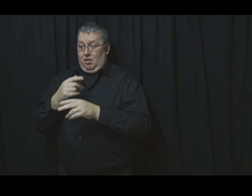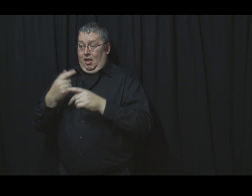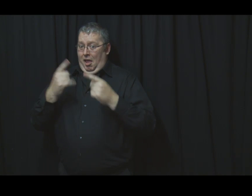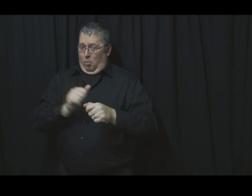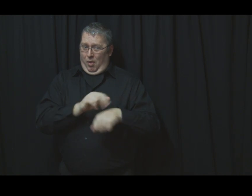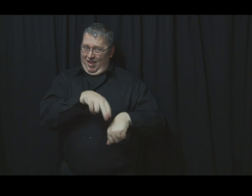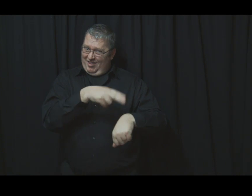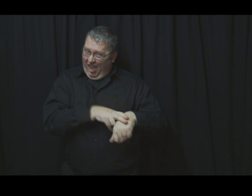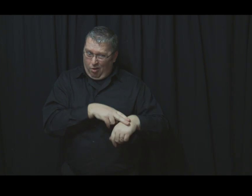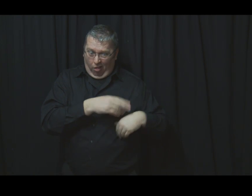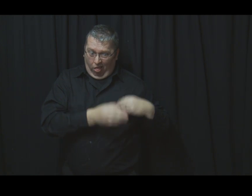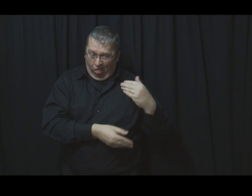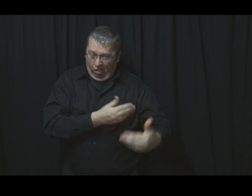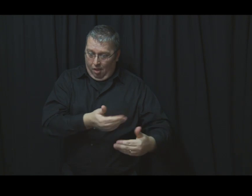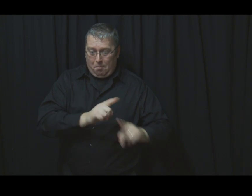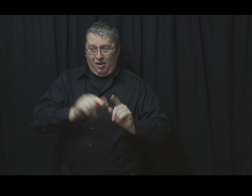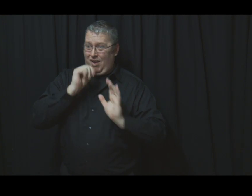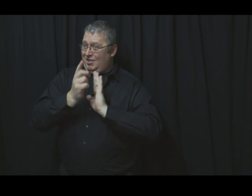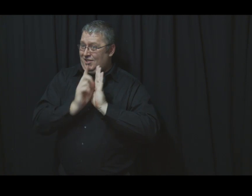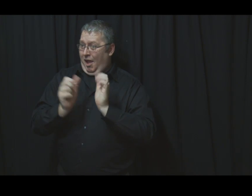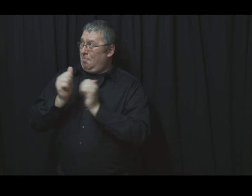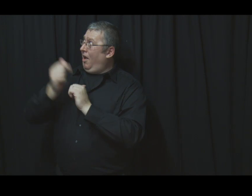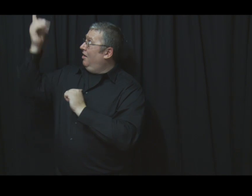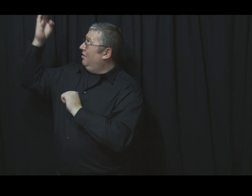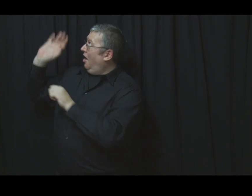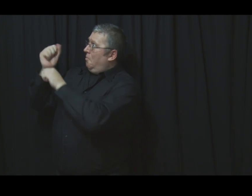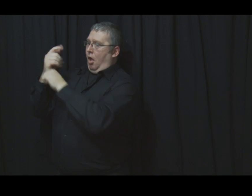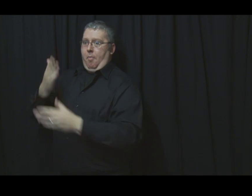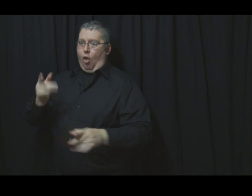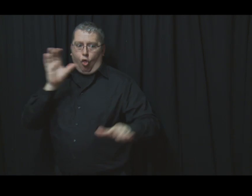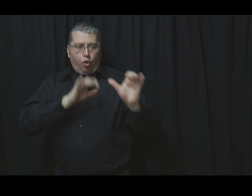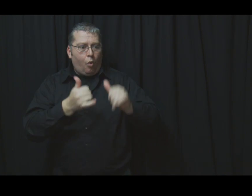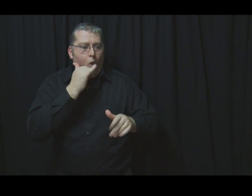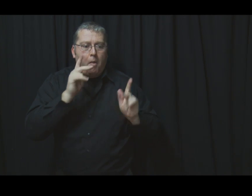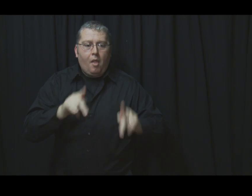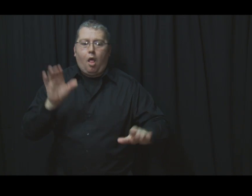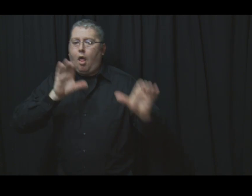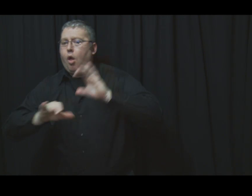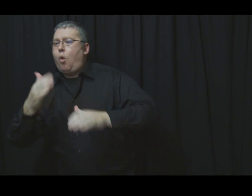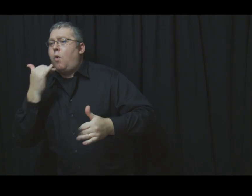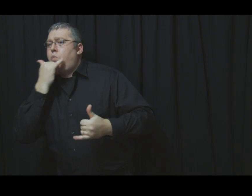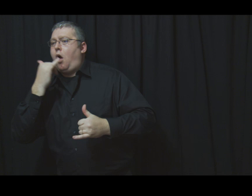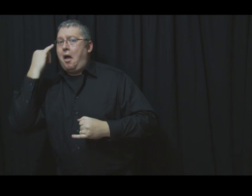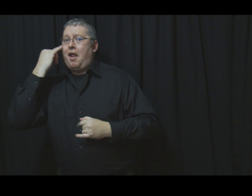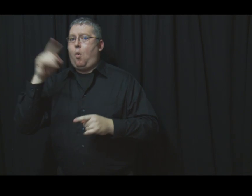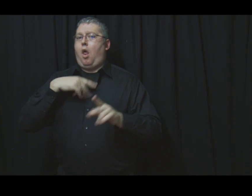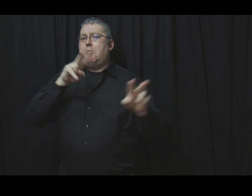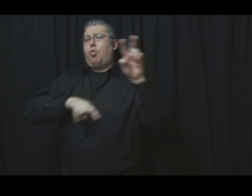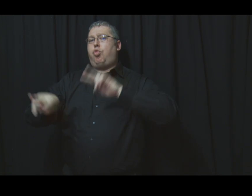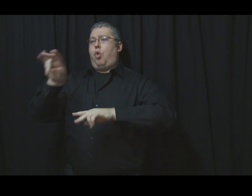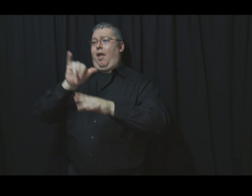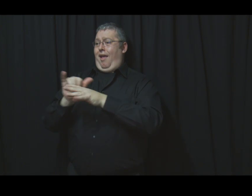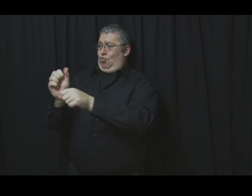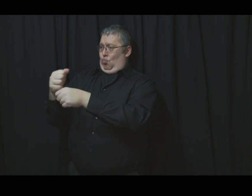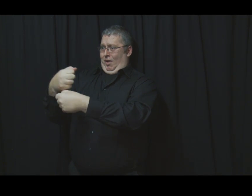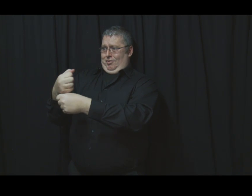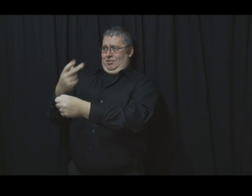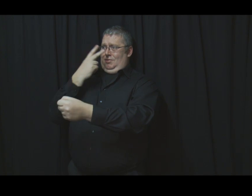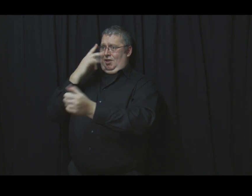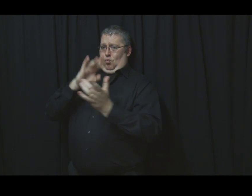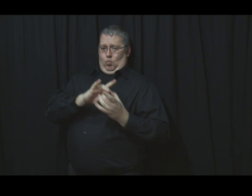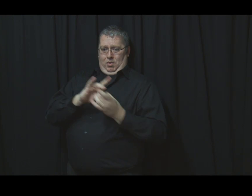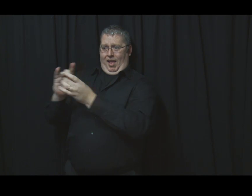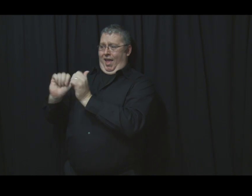not designed by a creator God, they might be looking in the wrong places or have the wrong idea when they're looking at the creation in regard to